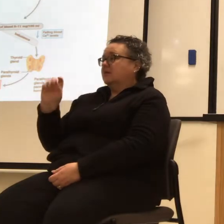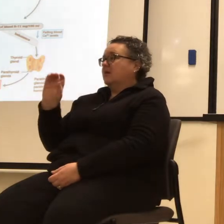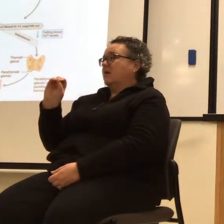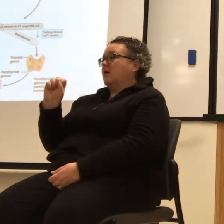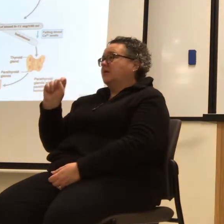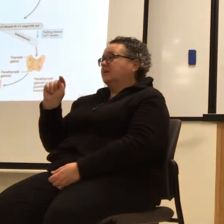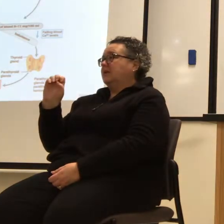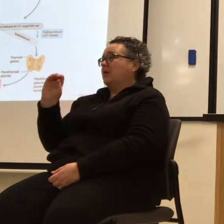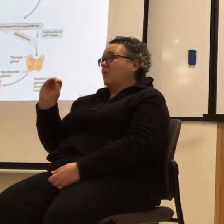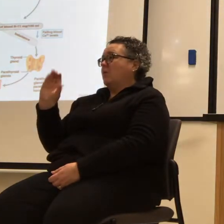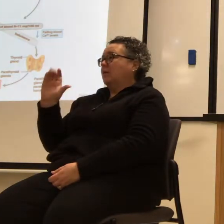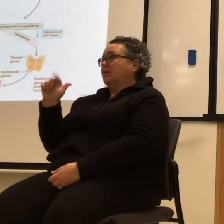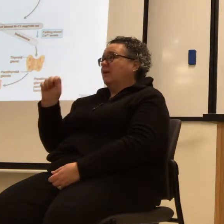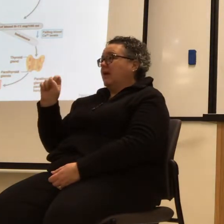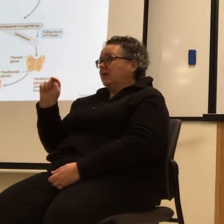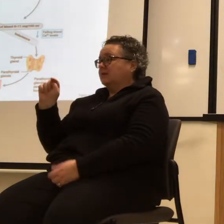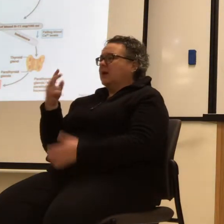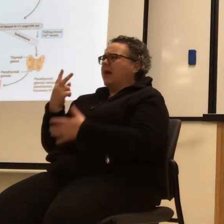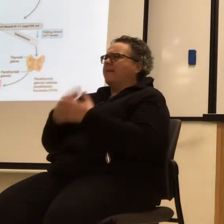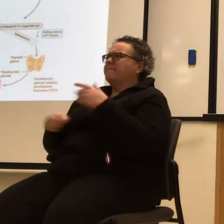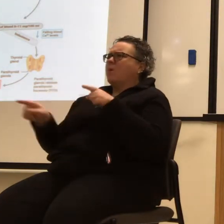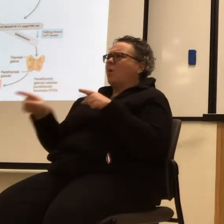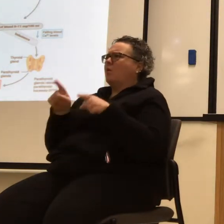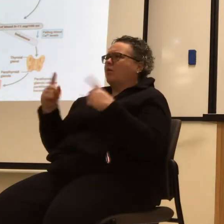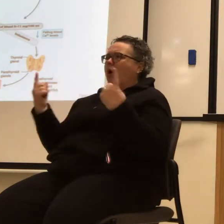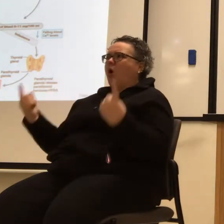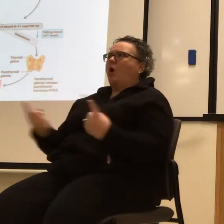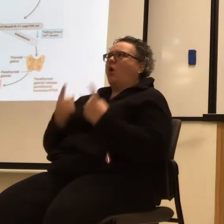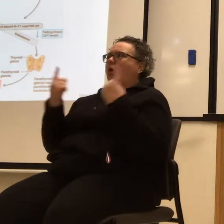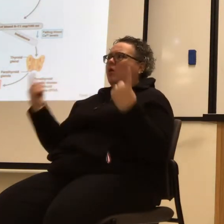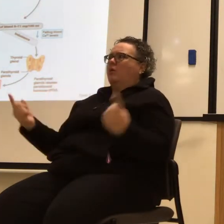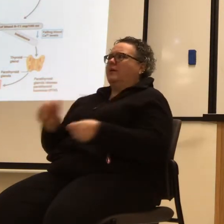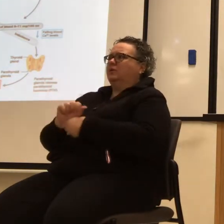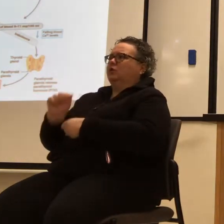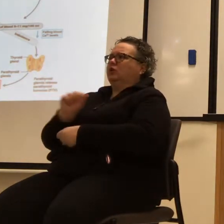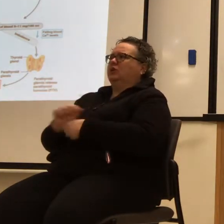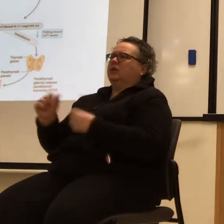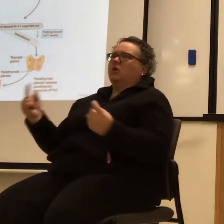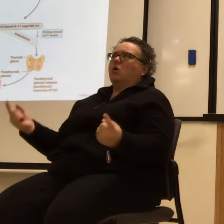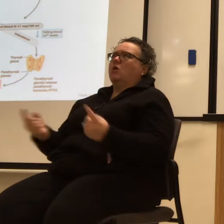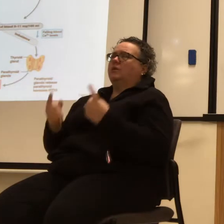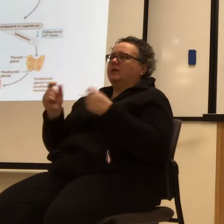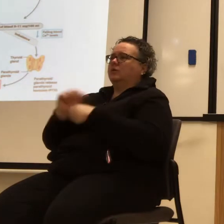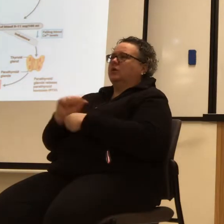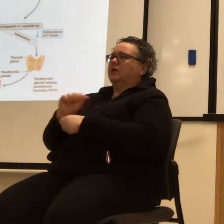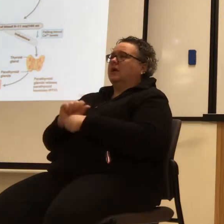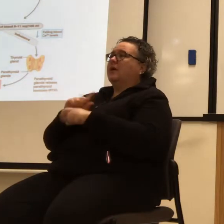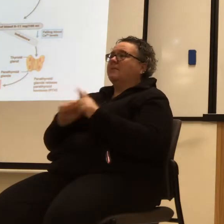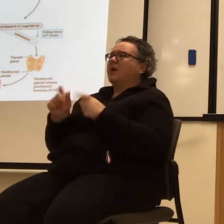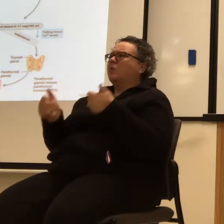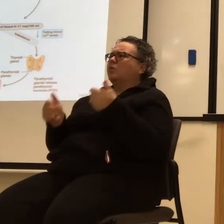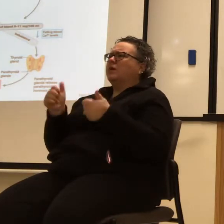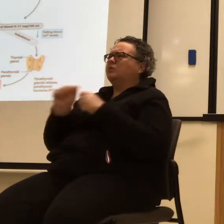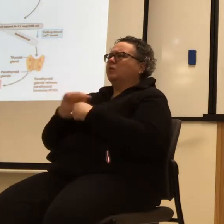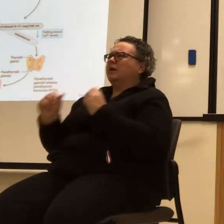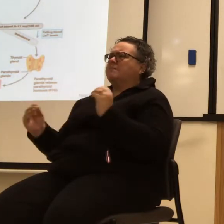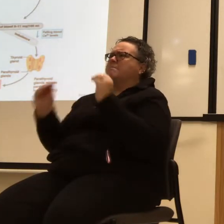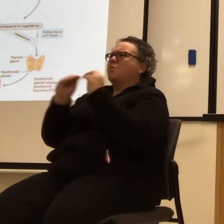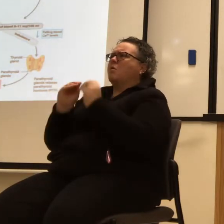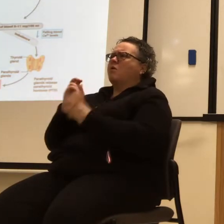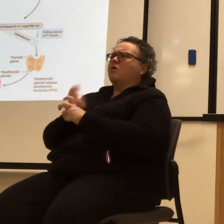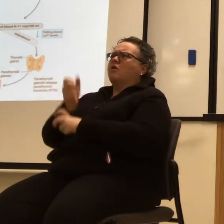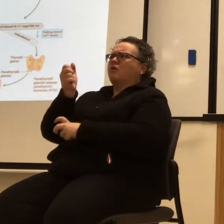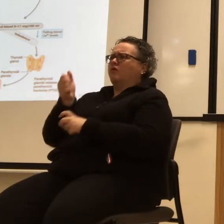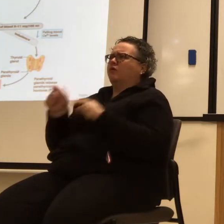osteoclast, and they're both always working. It's just a matter of who's working harder. Okay.